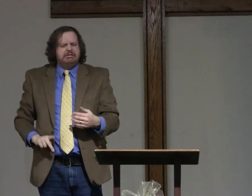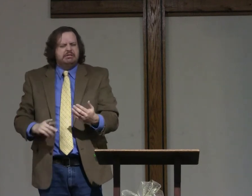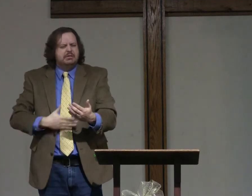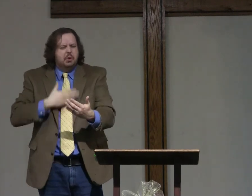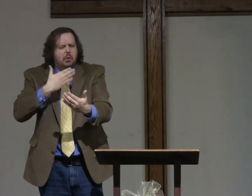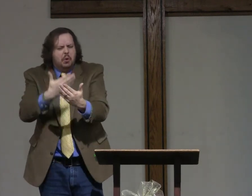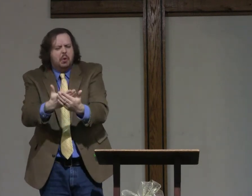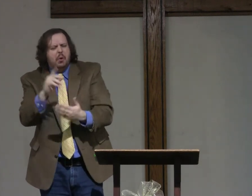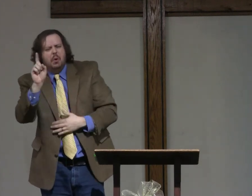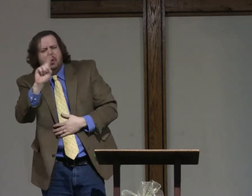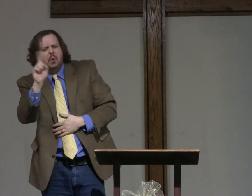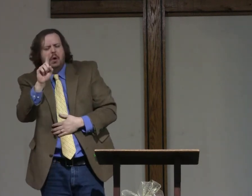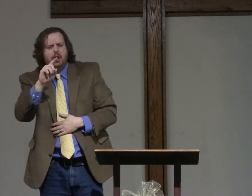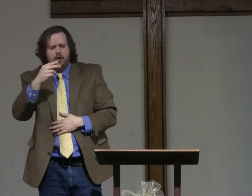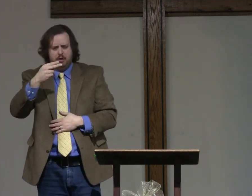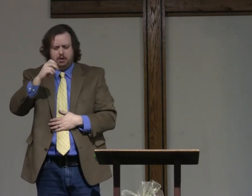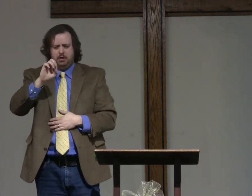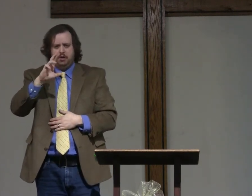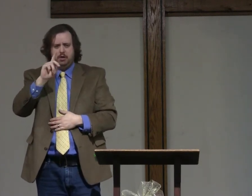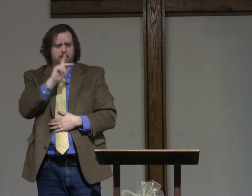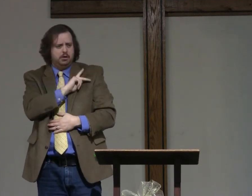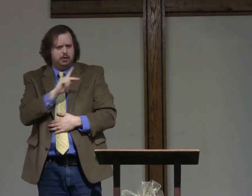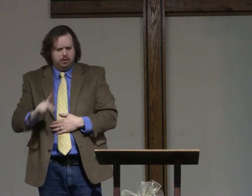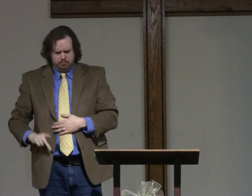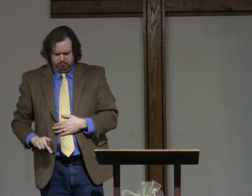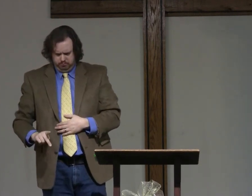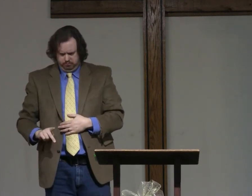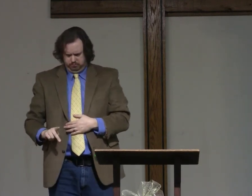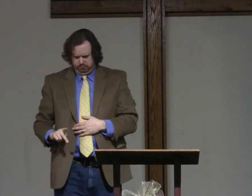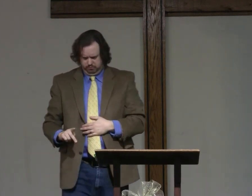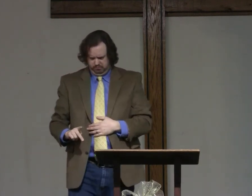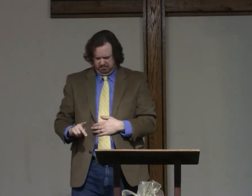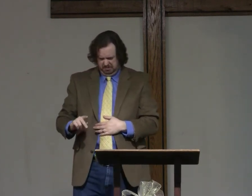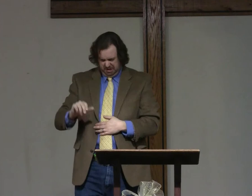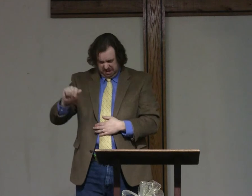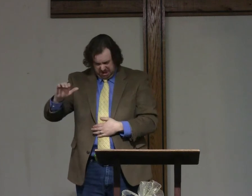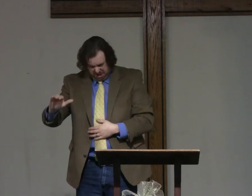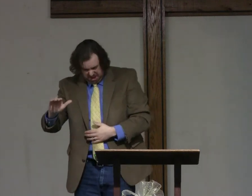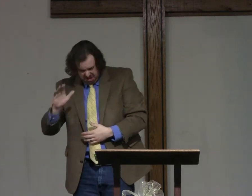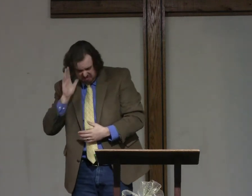he? Where is the king that was born?" And Herod said,